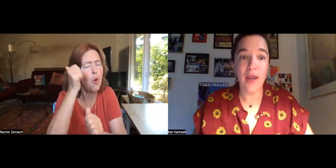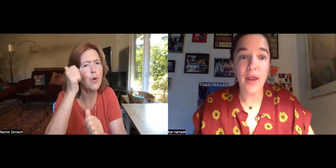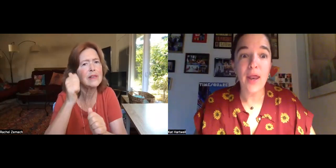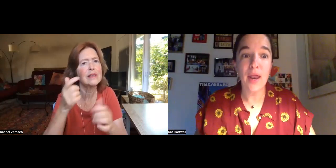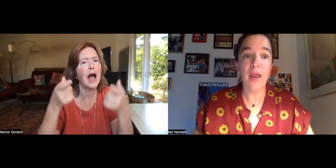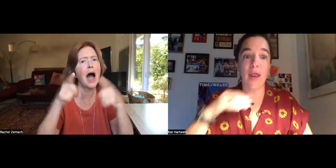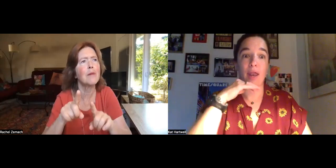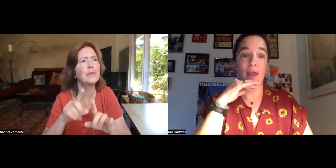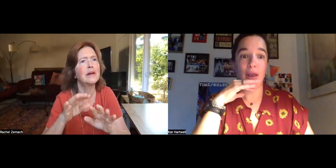more